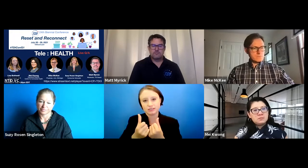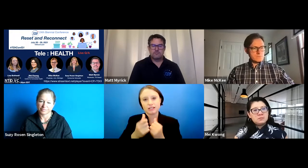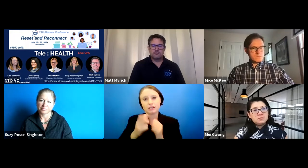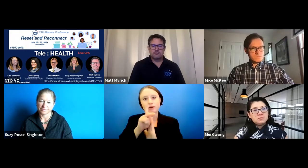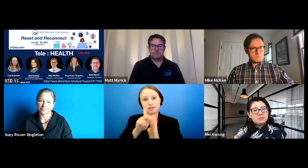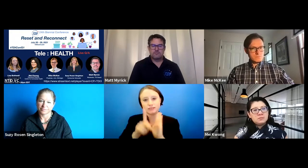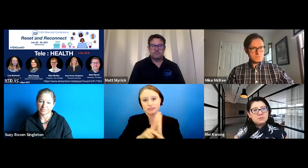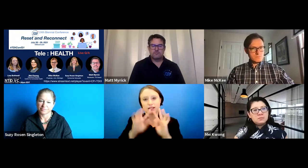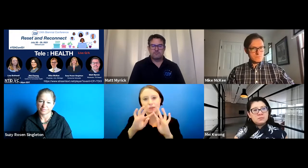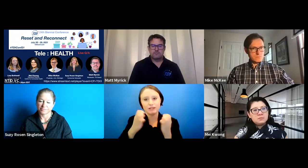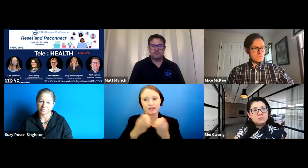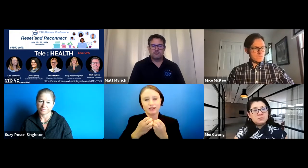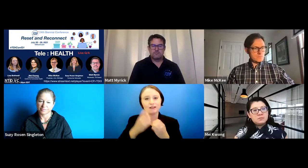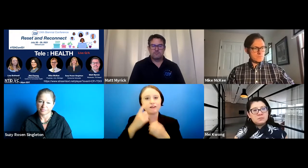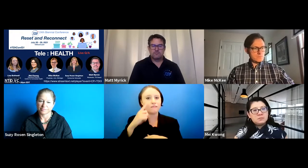the